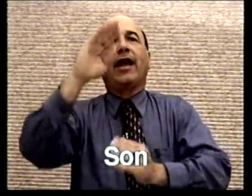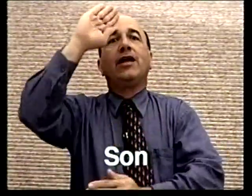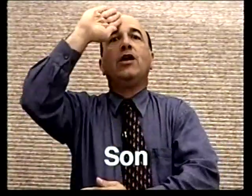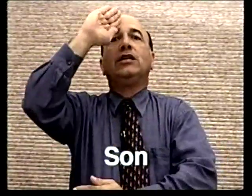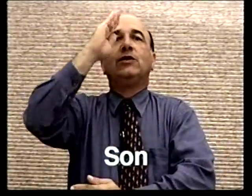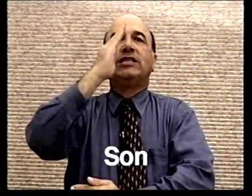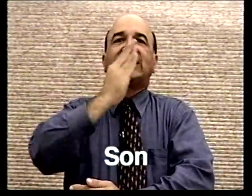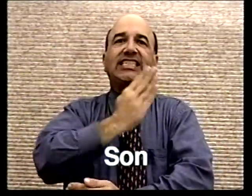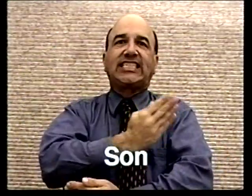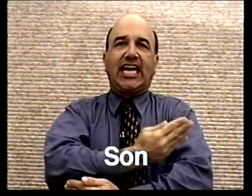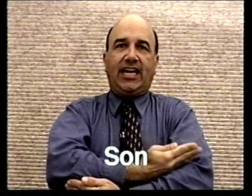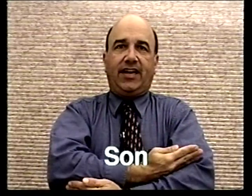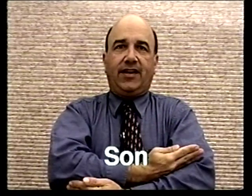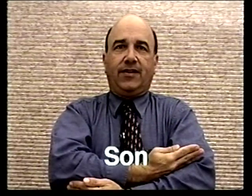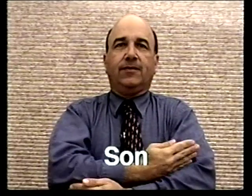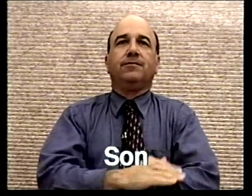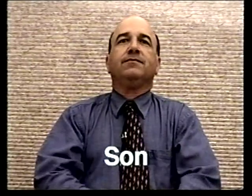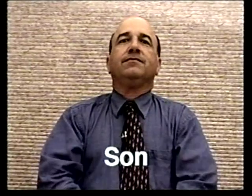modified to son.